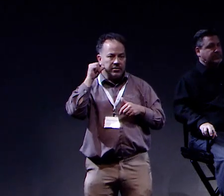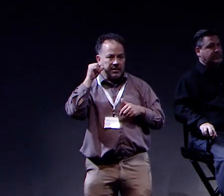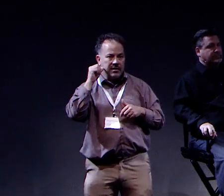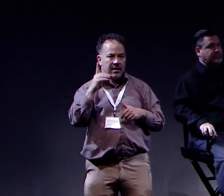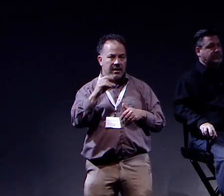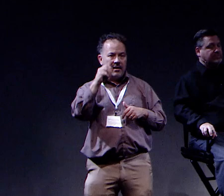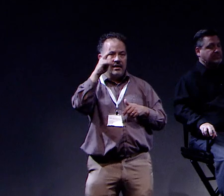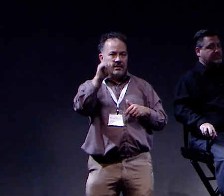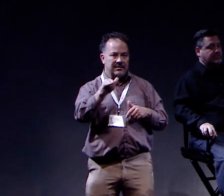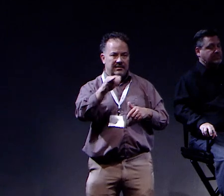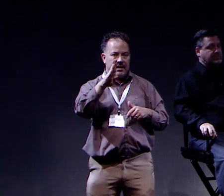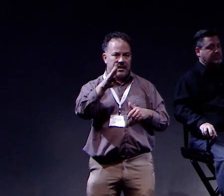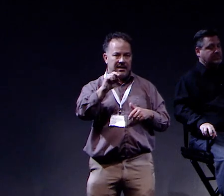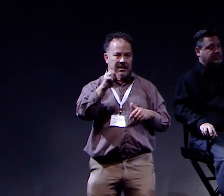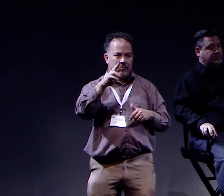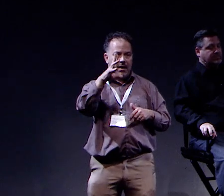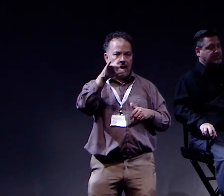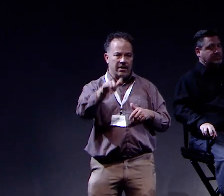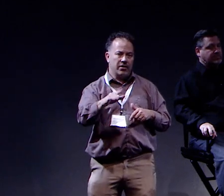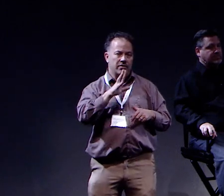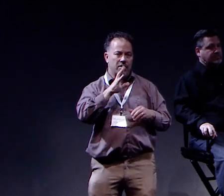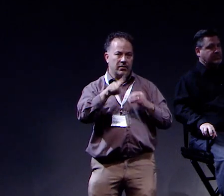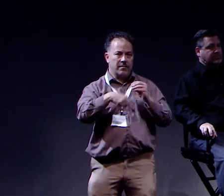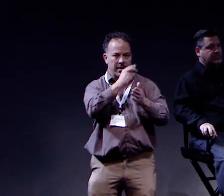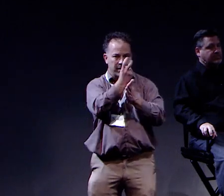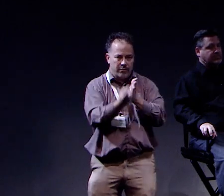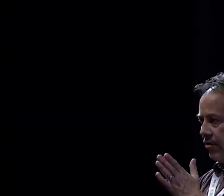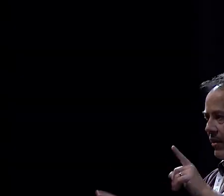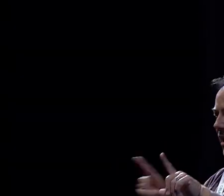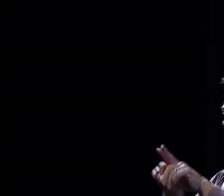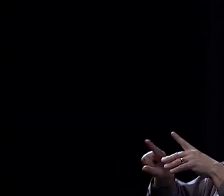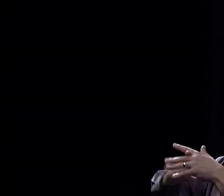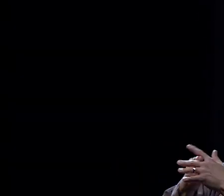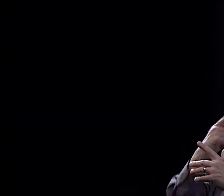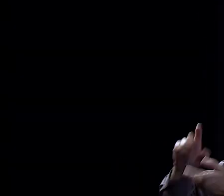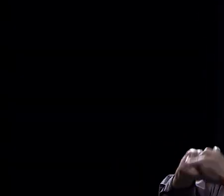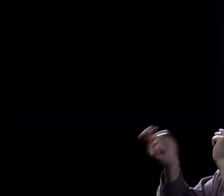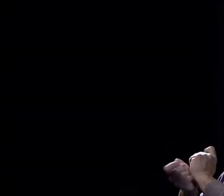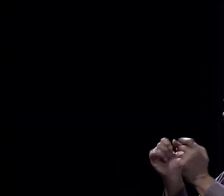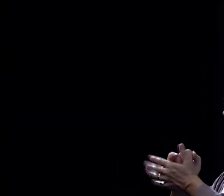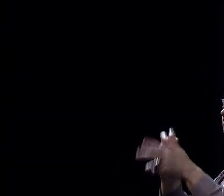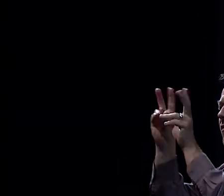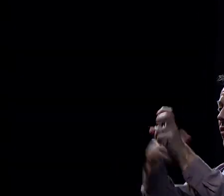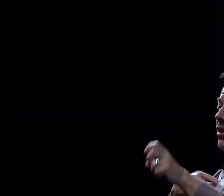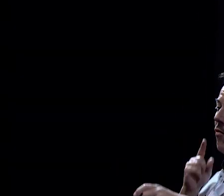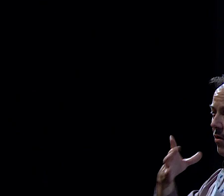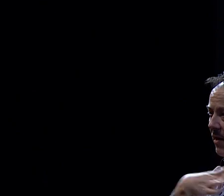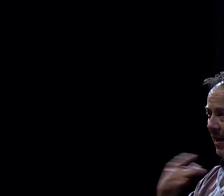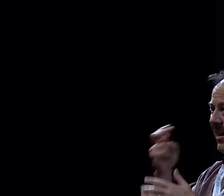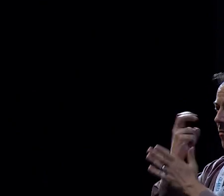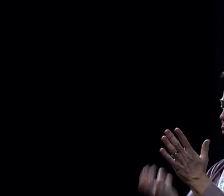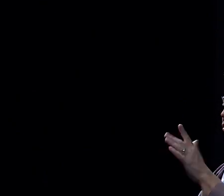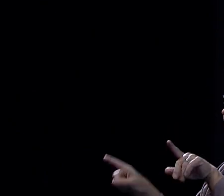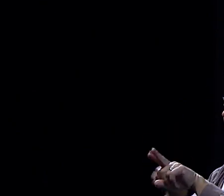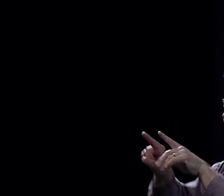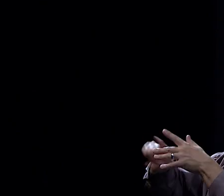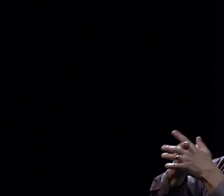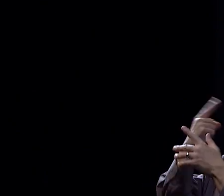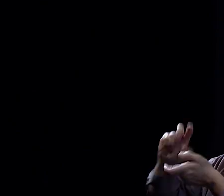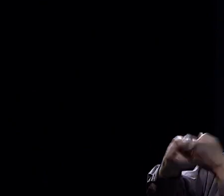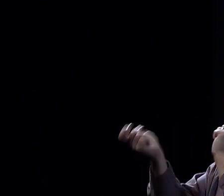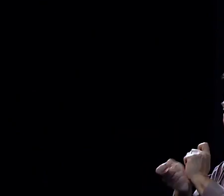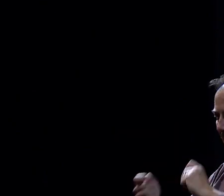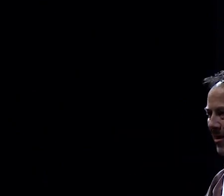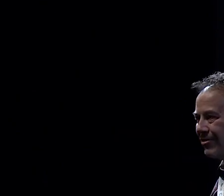Danny Byerly talked about immersion as a catalyst for transformation. That was a phrase that I really liked, immersion as a catalyst for